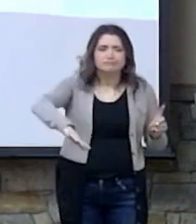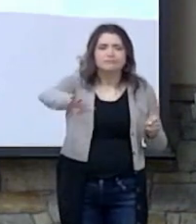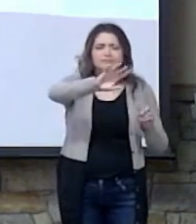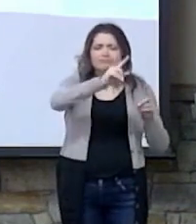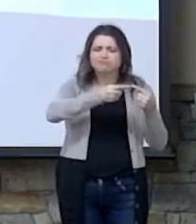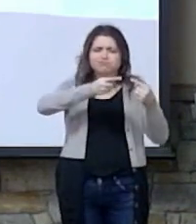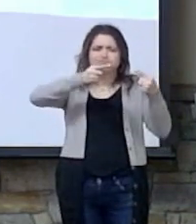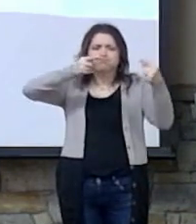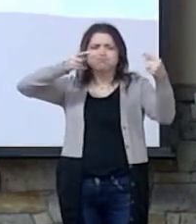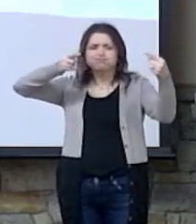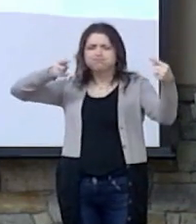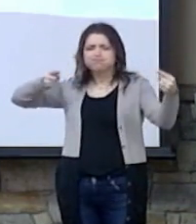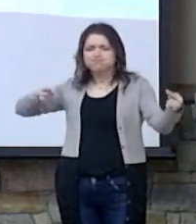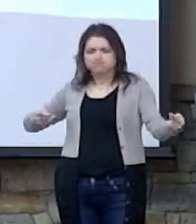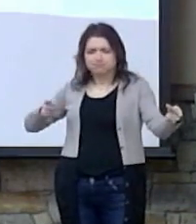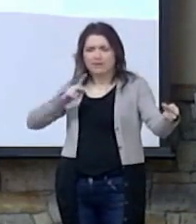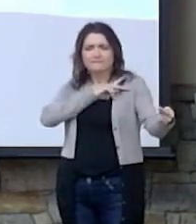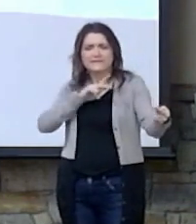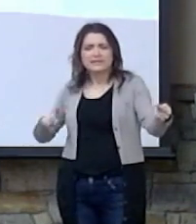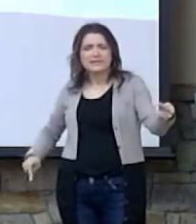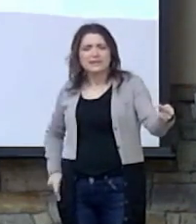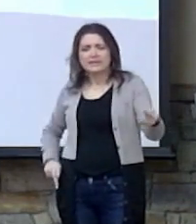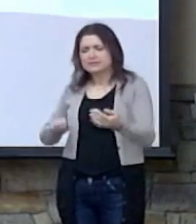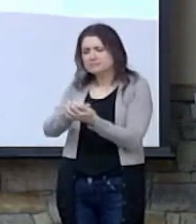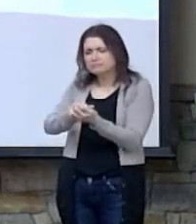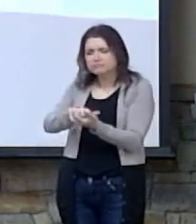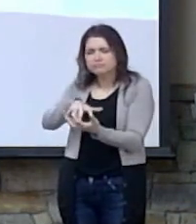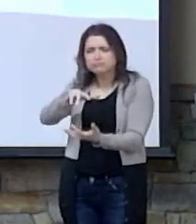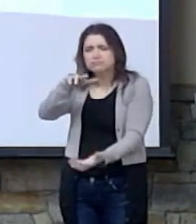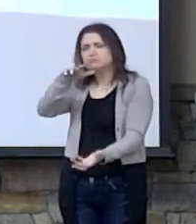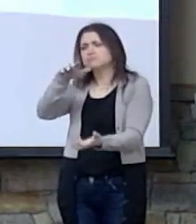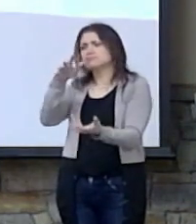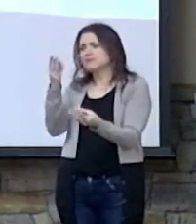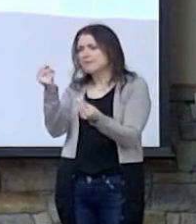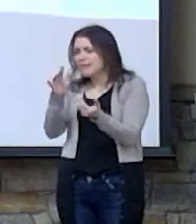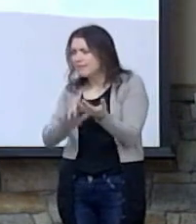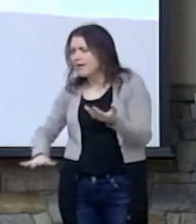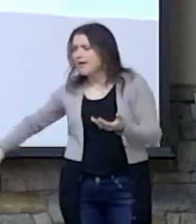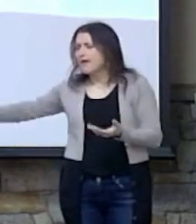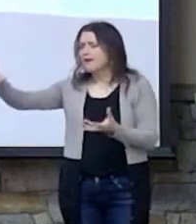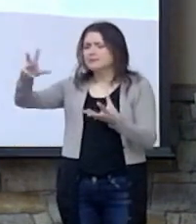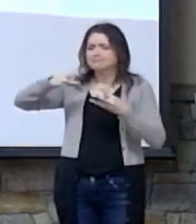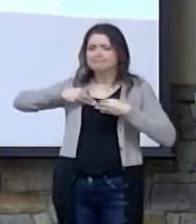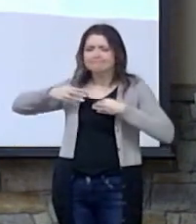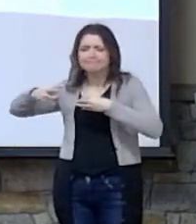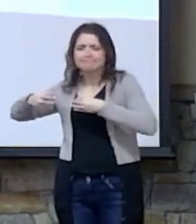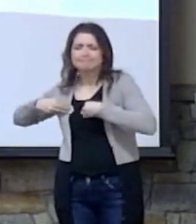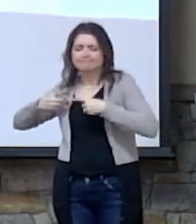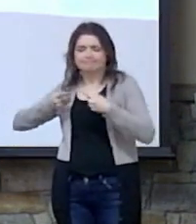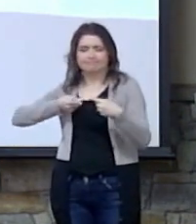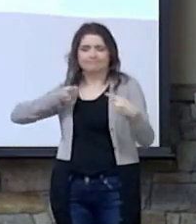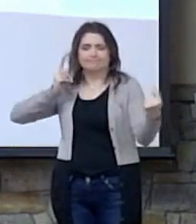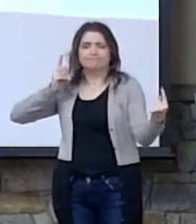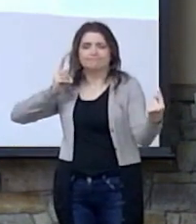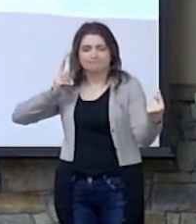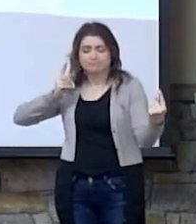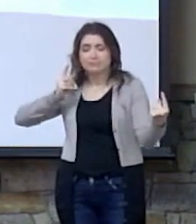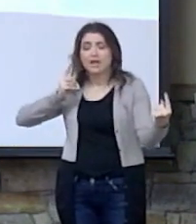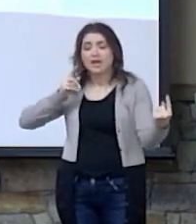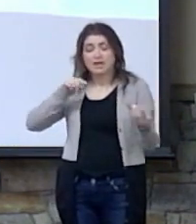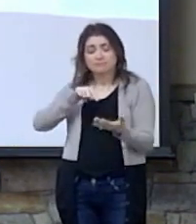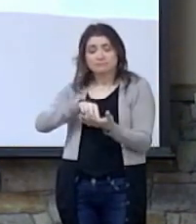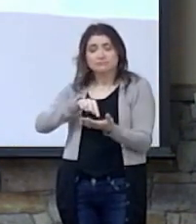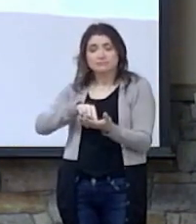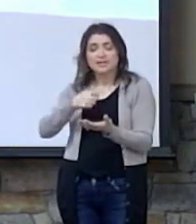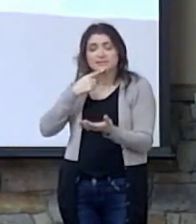into, far from the riches of Saul and his land and his possessions. And the text tells us that he